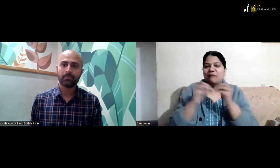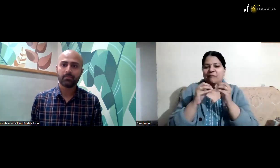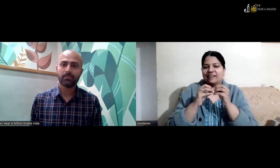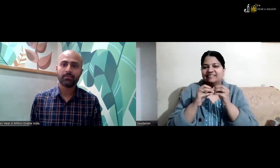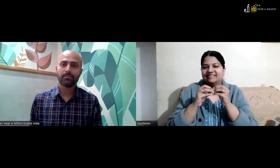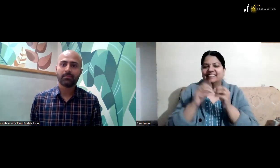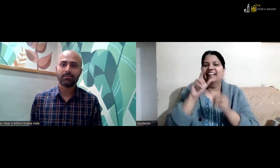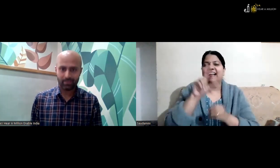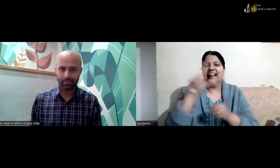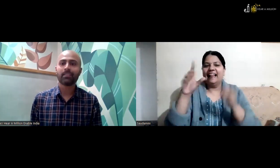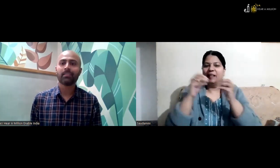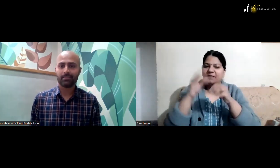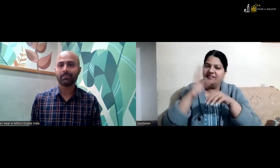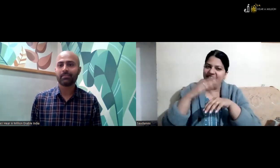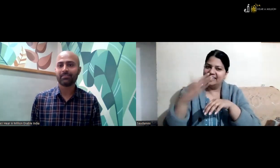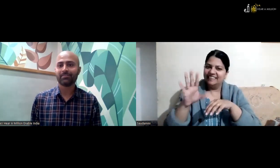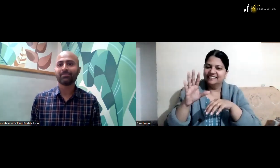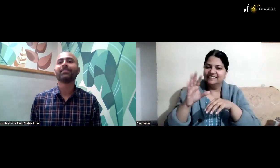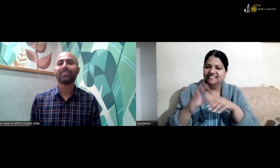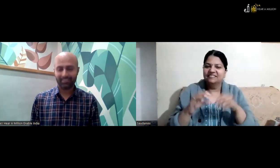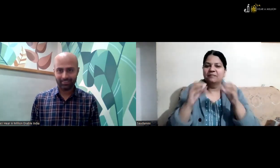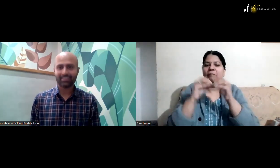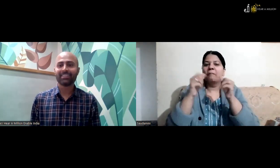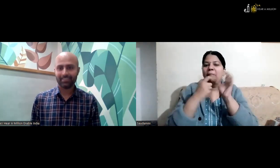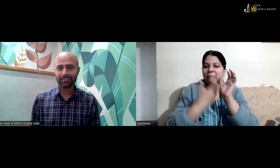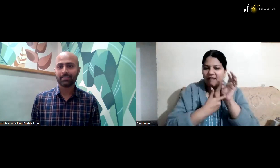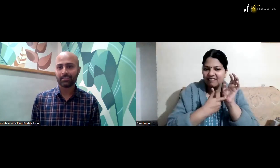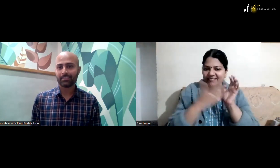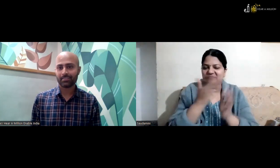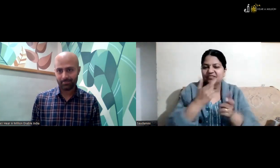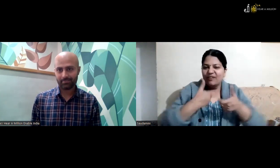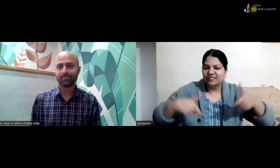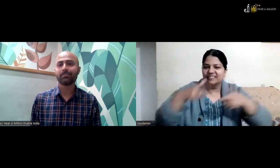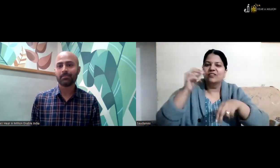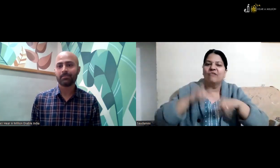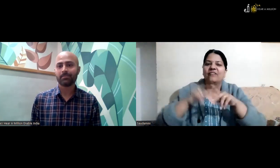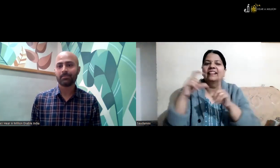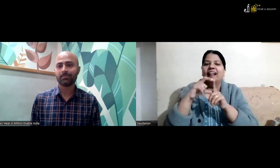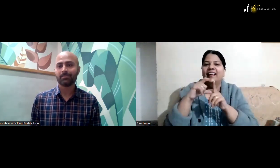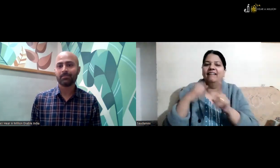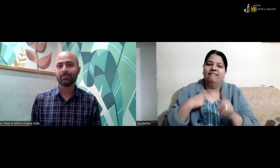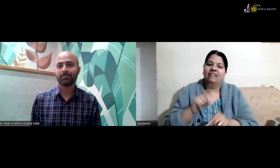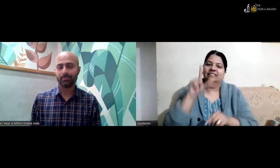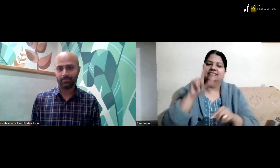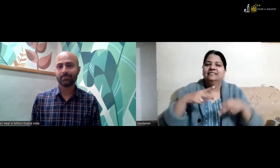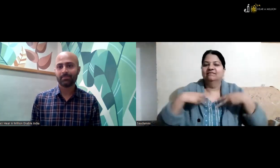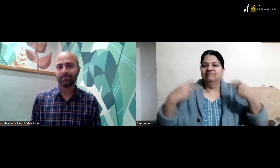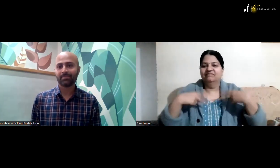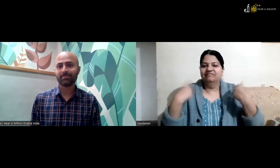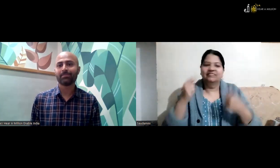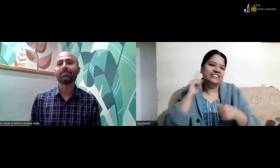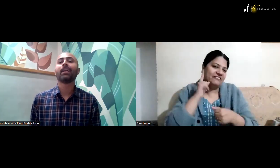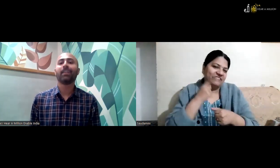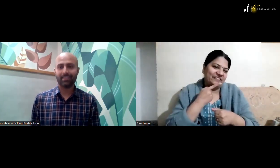So, I'm Sudamni. So, I have completed my LLB and I'm working in Bar Council